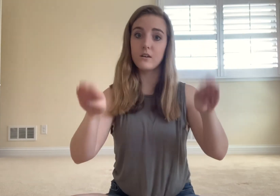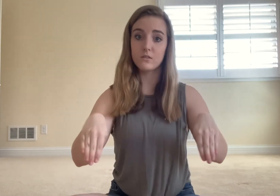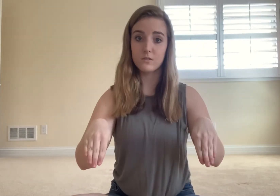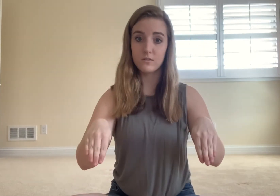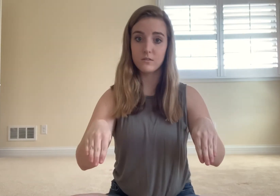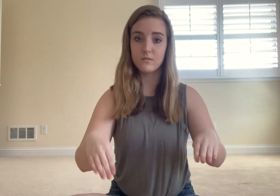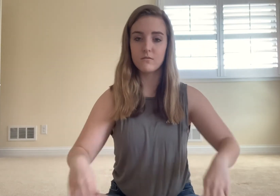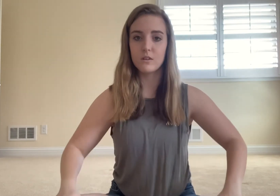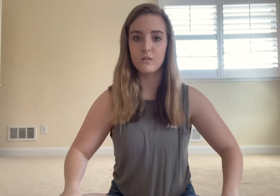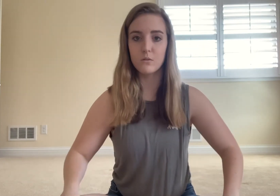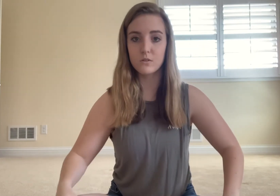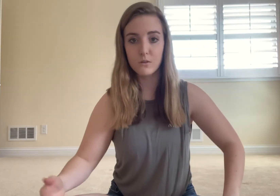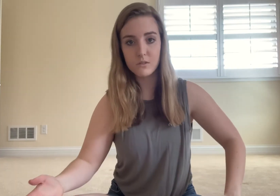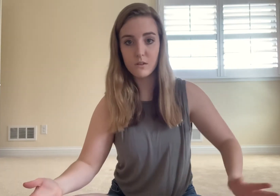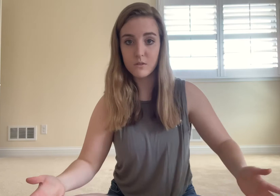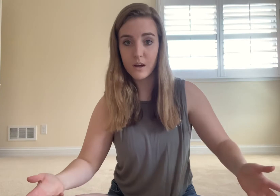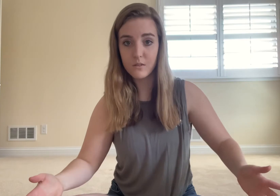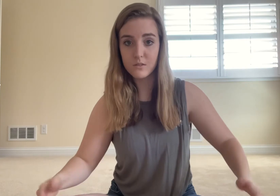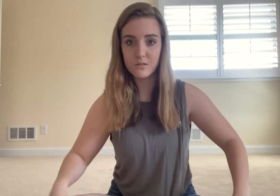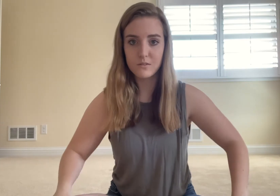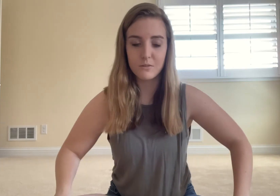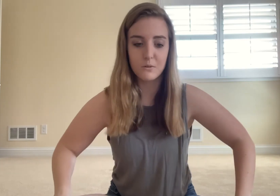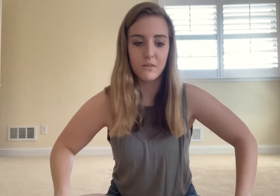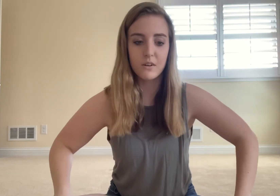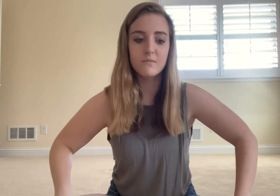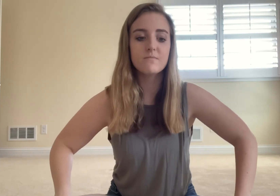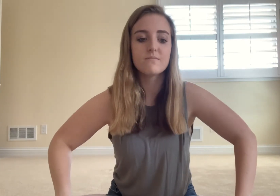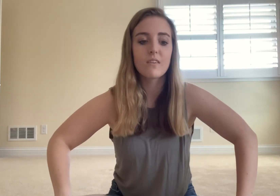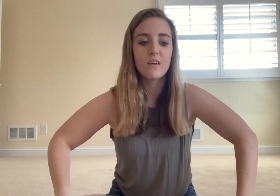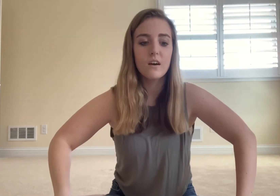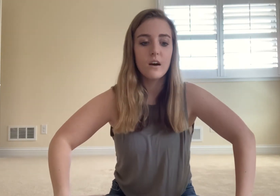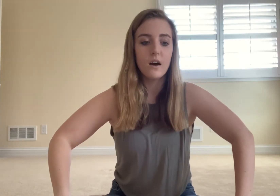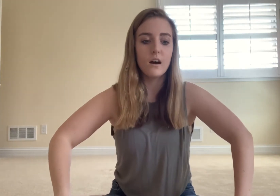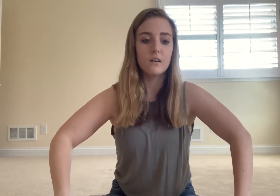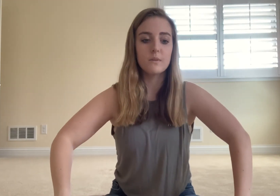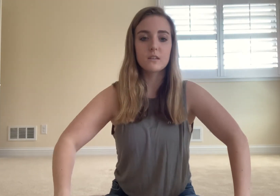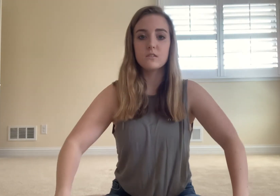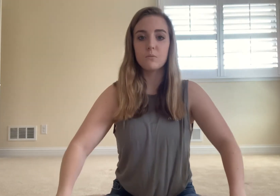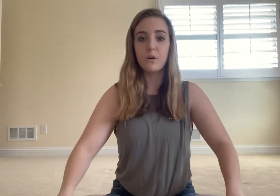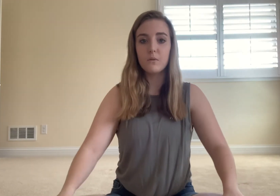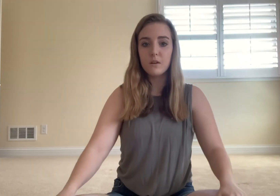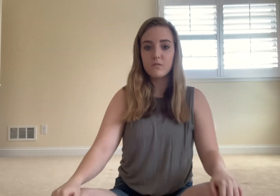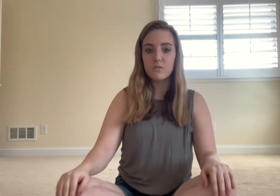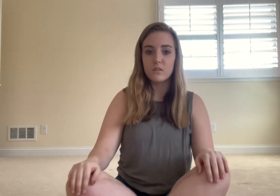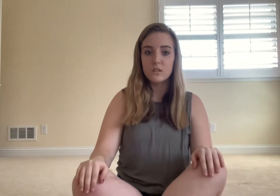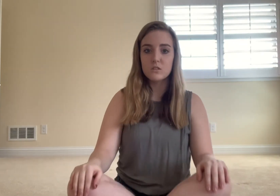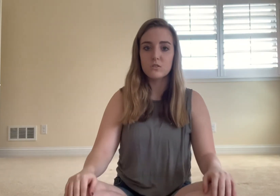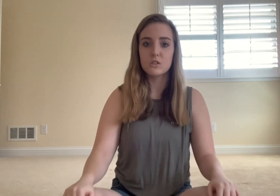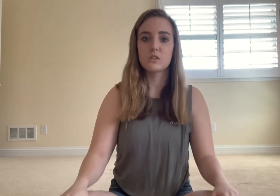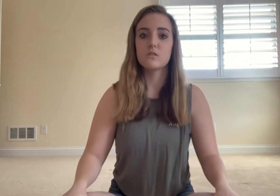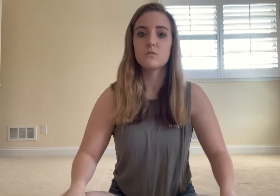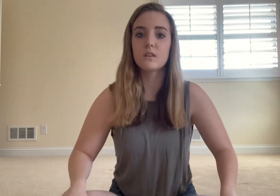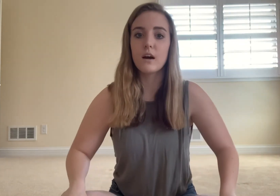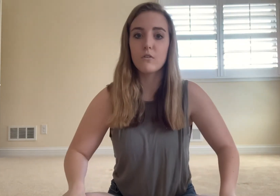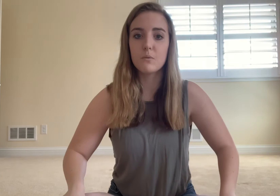house, or so-and-so's house, whoever. Next is apartment. For this, you're just using the alphabet and you're